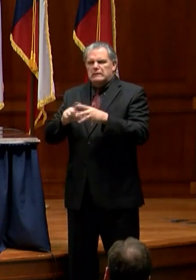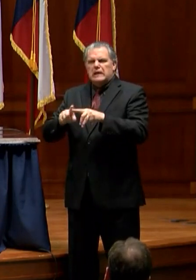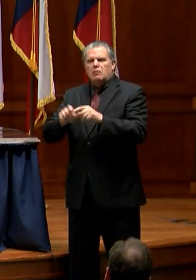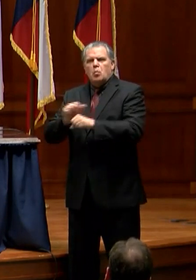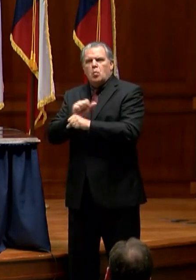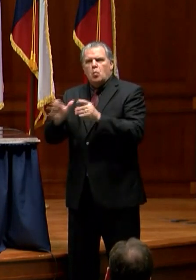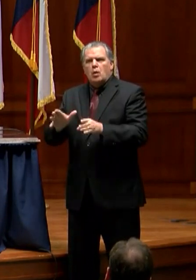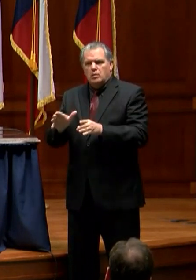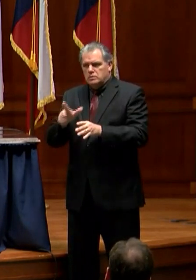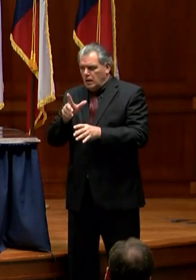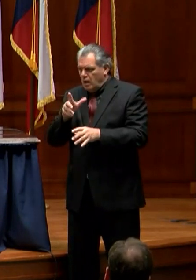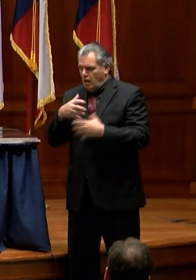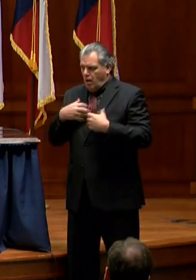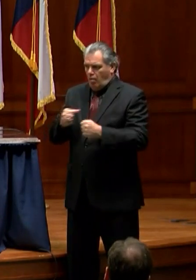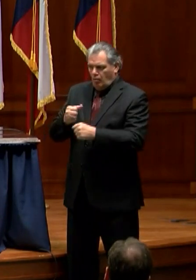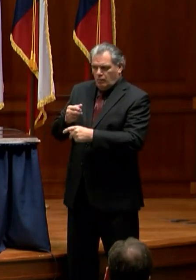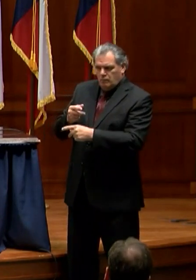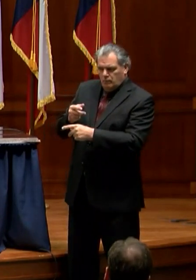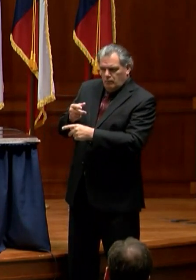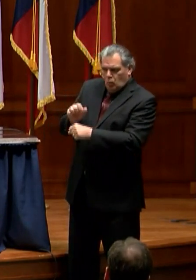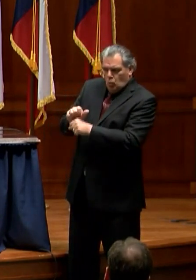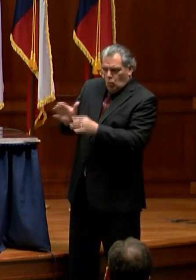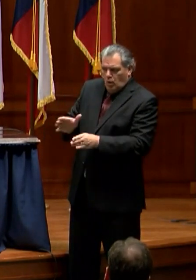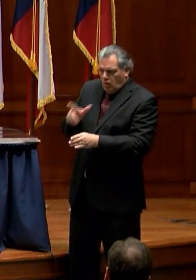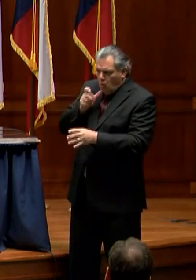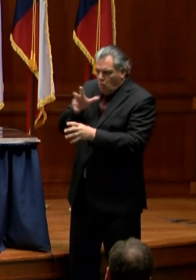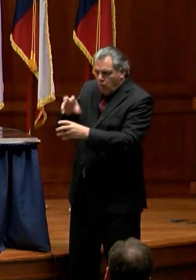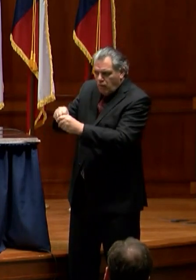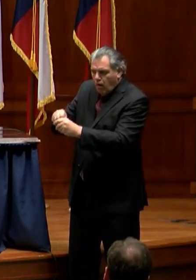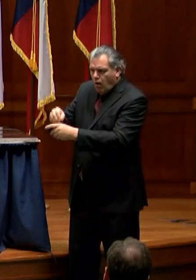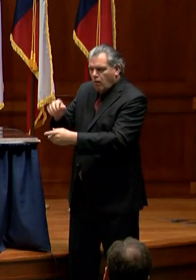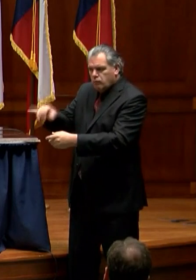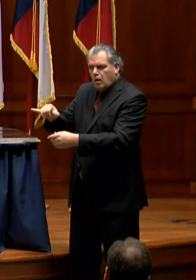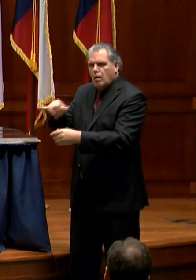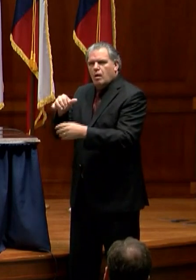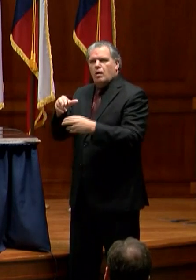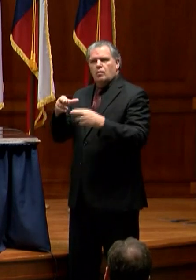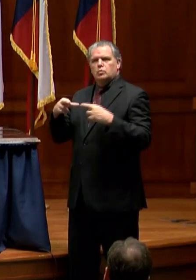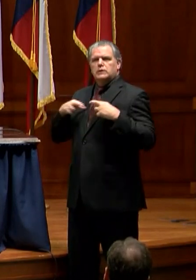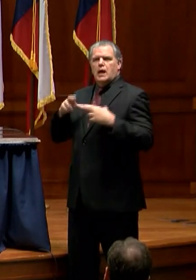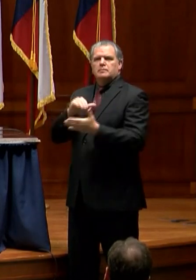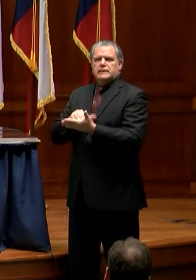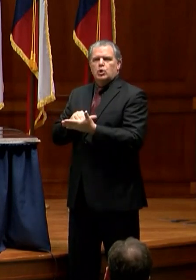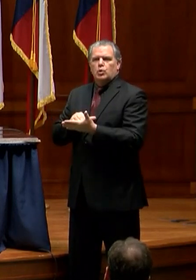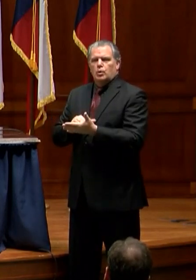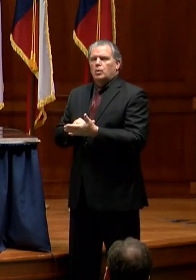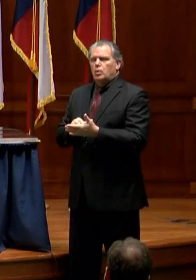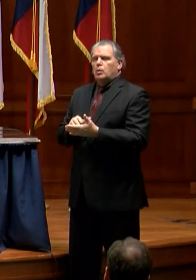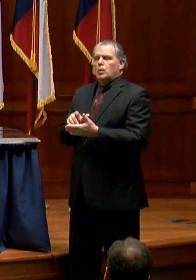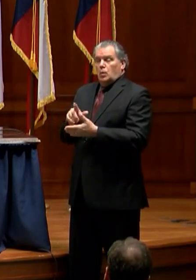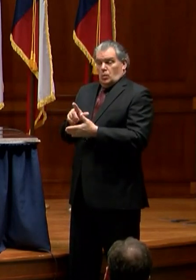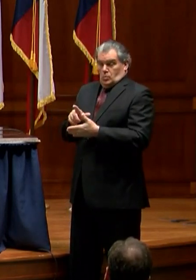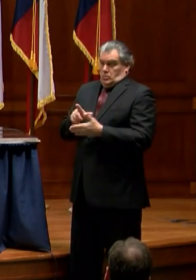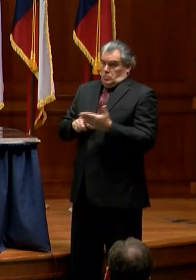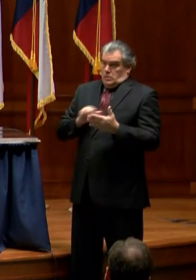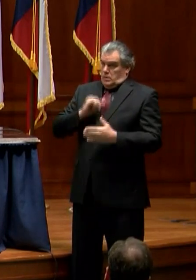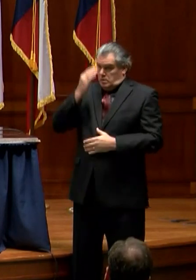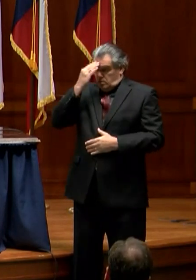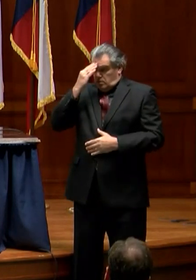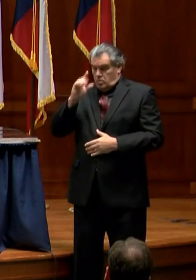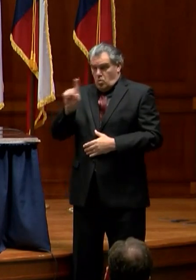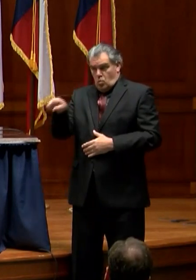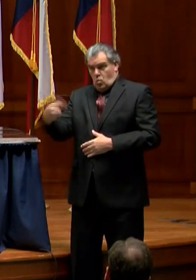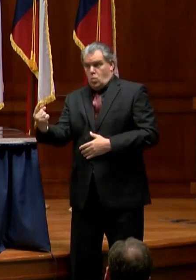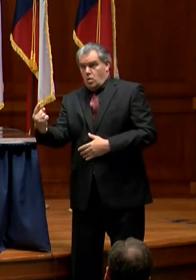as well as the healthcare and first responders dealing with that. And it is, as far as I know, the only